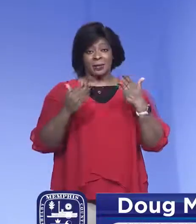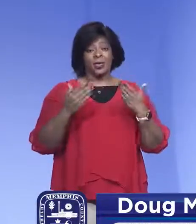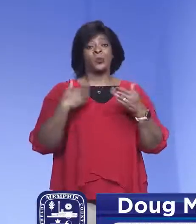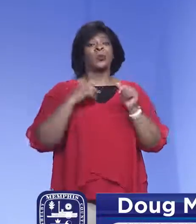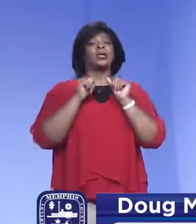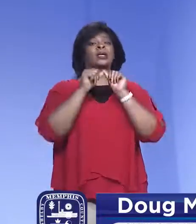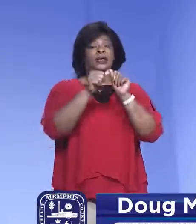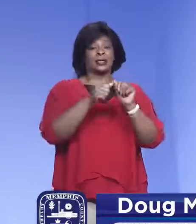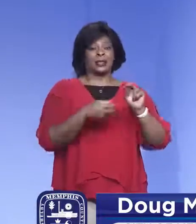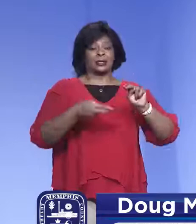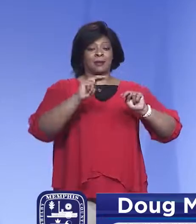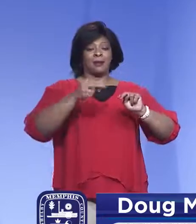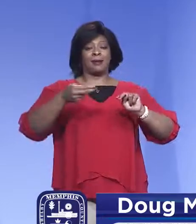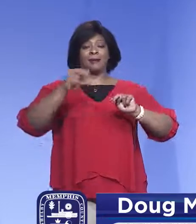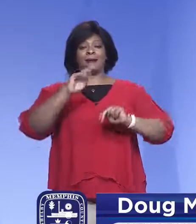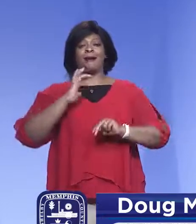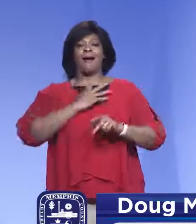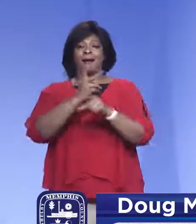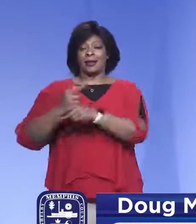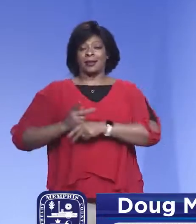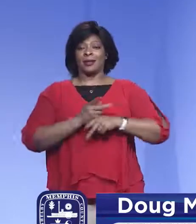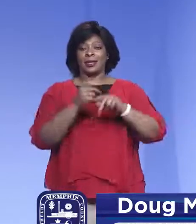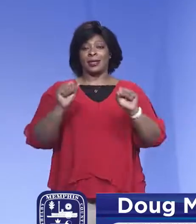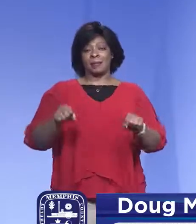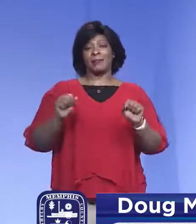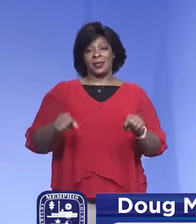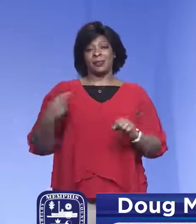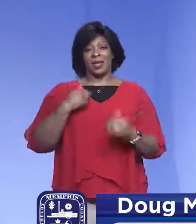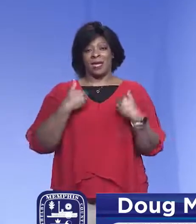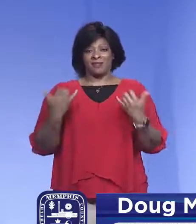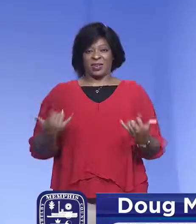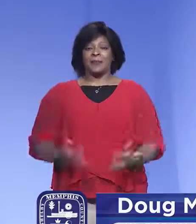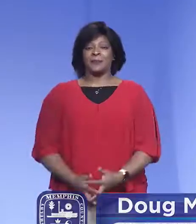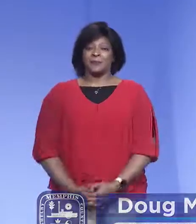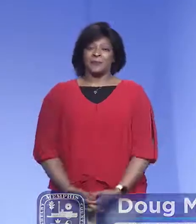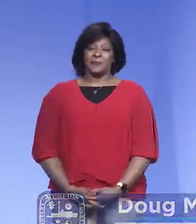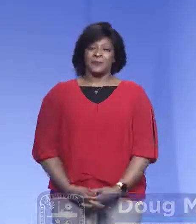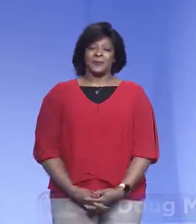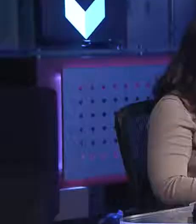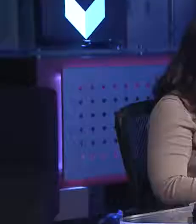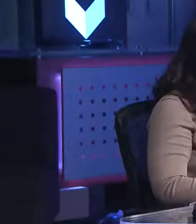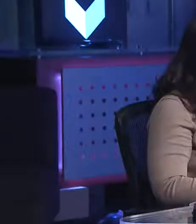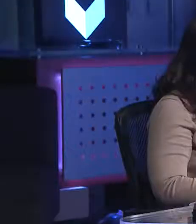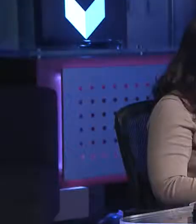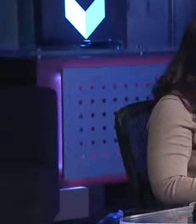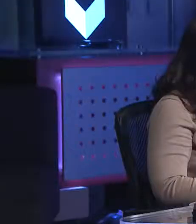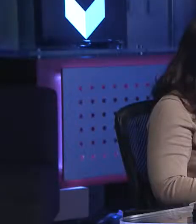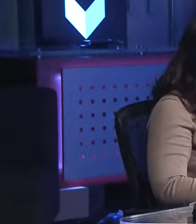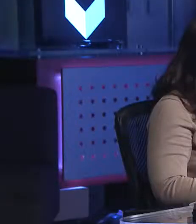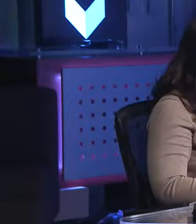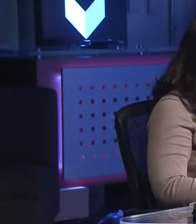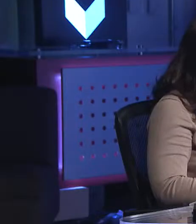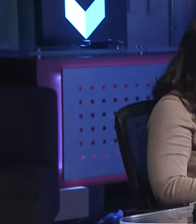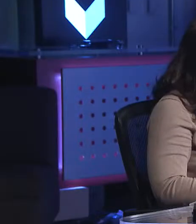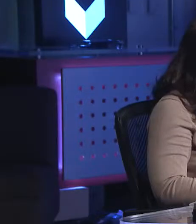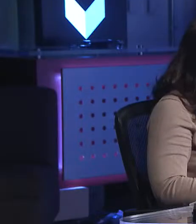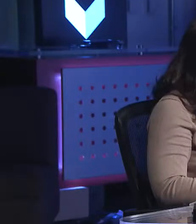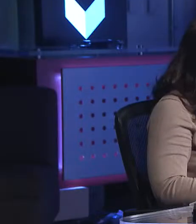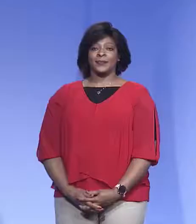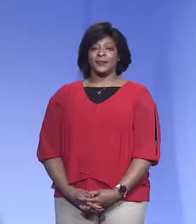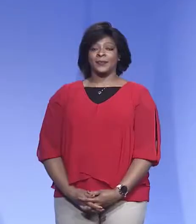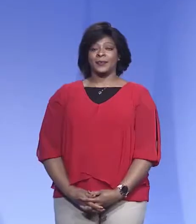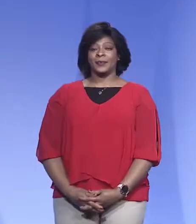to expand the existing care, ability to care that we have right now. Daniel Connolly, Commercial Appeal.